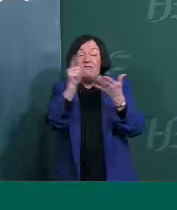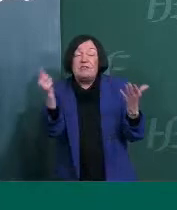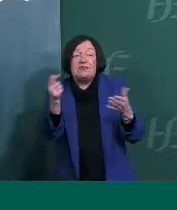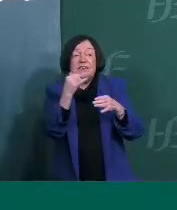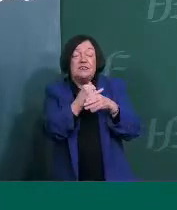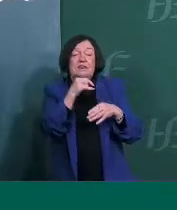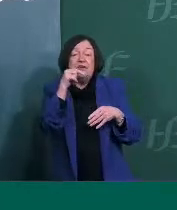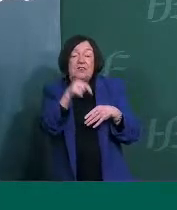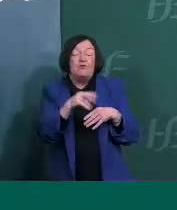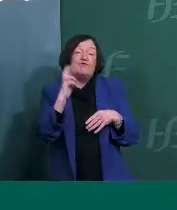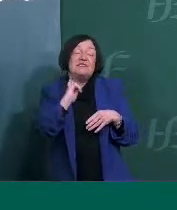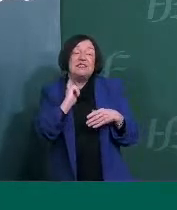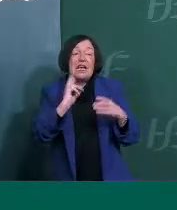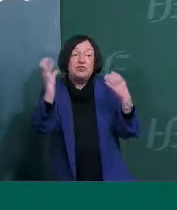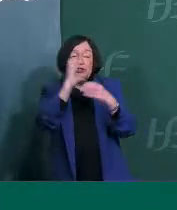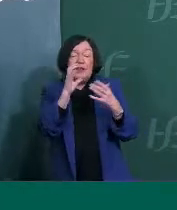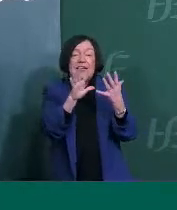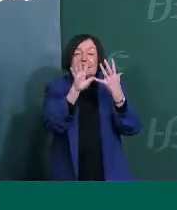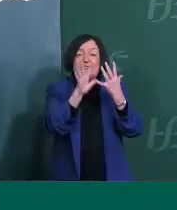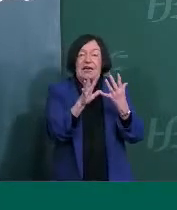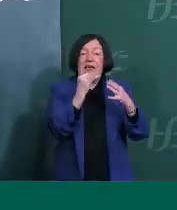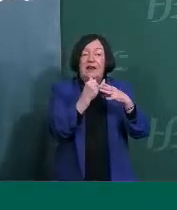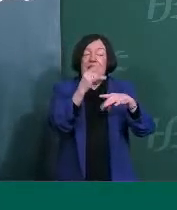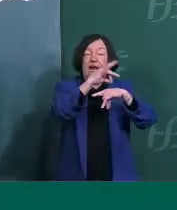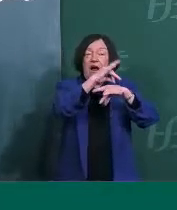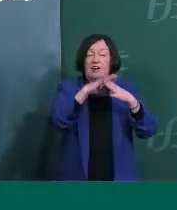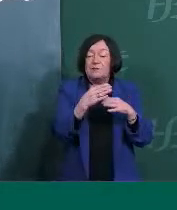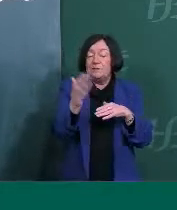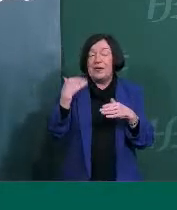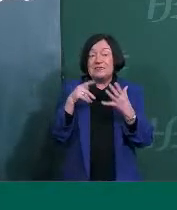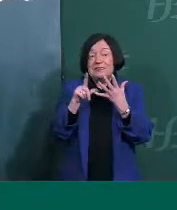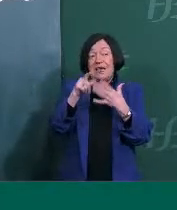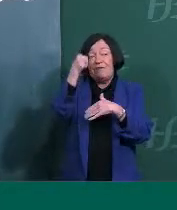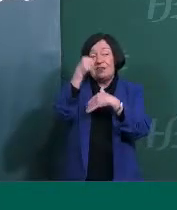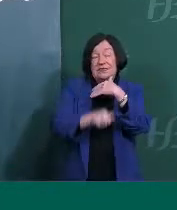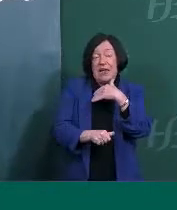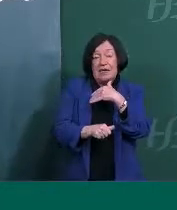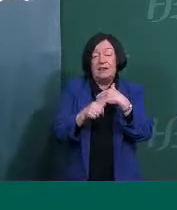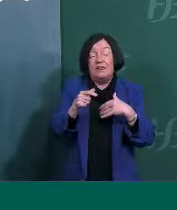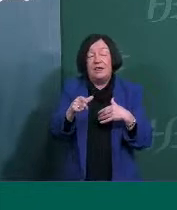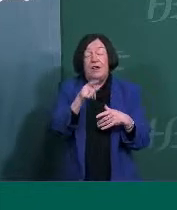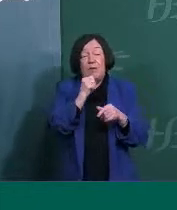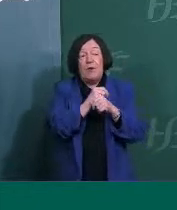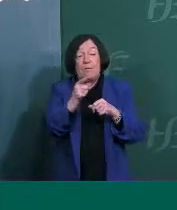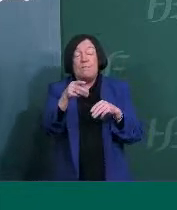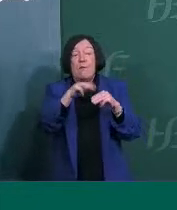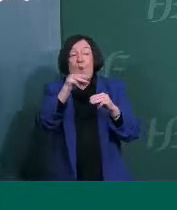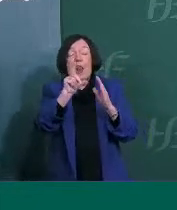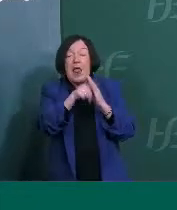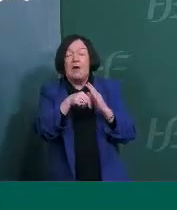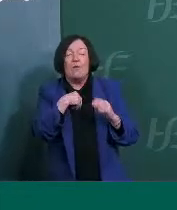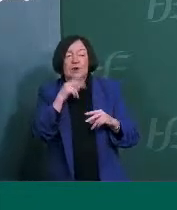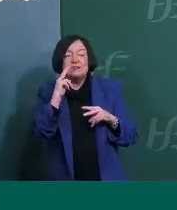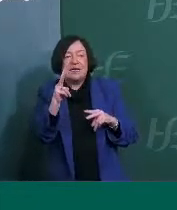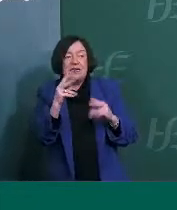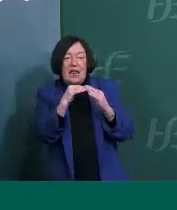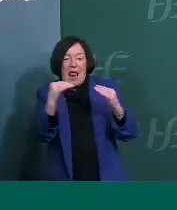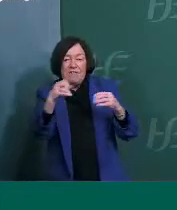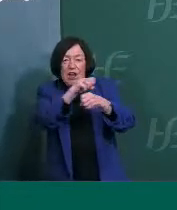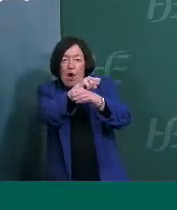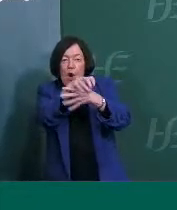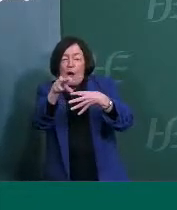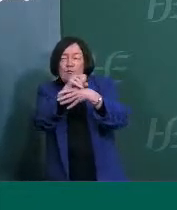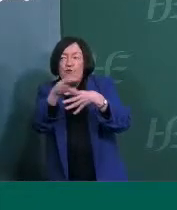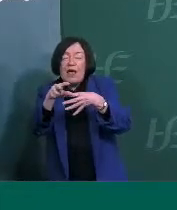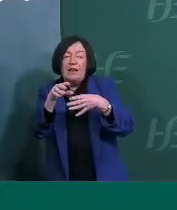terms of our long-term residential care and 10 in hospital over the past 7 days. I know Colm is probably going to talk more about this, but we are seeing a level of outbreak,